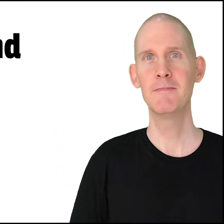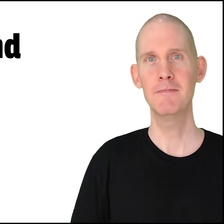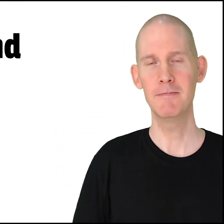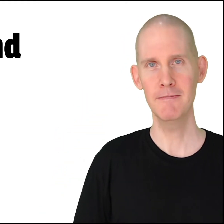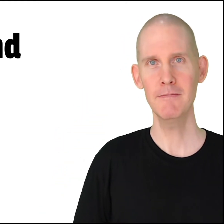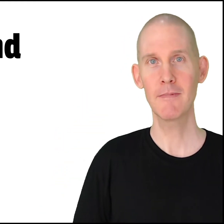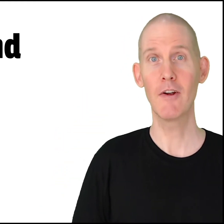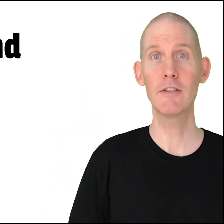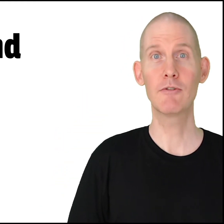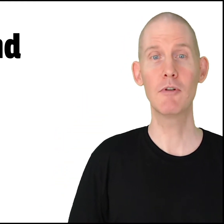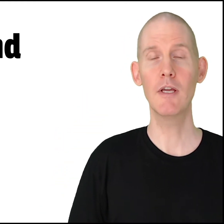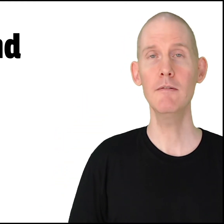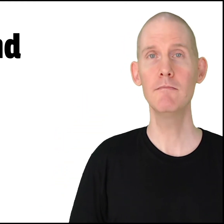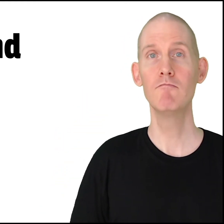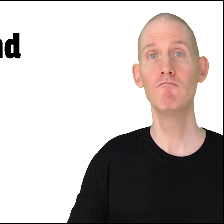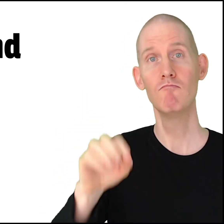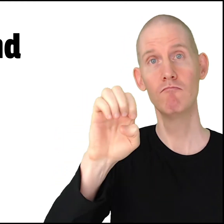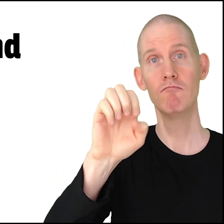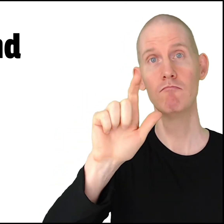All right, let's do it again.